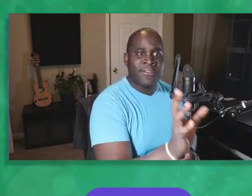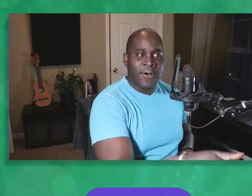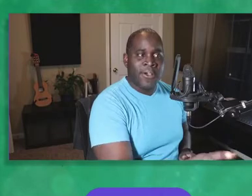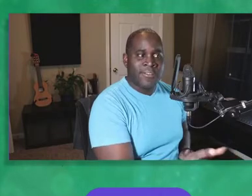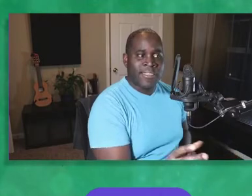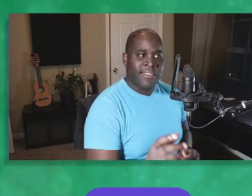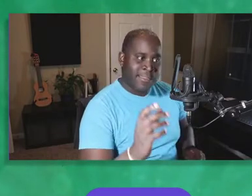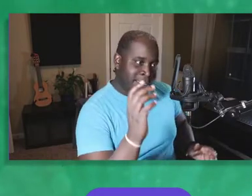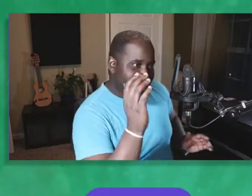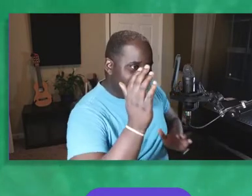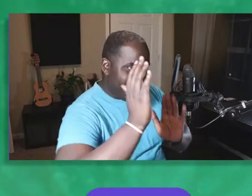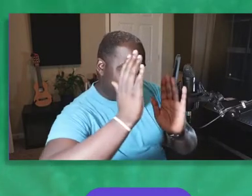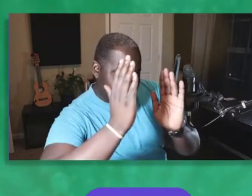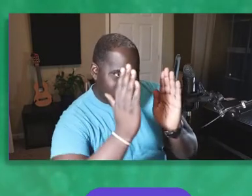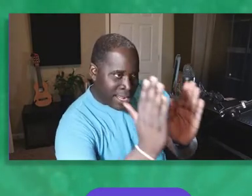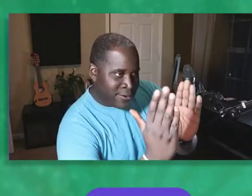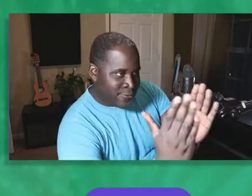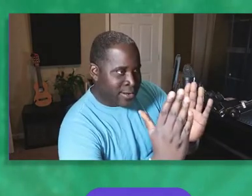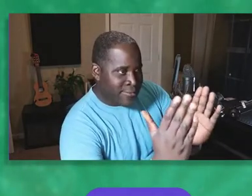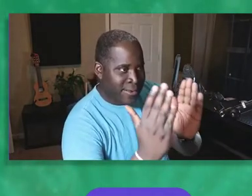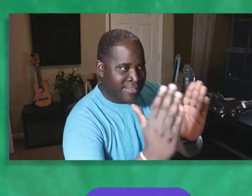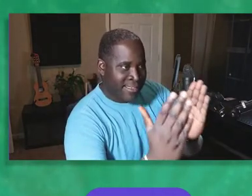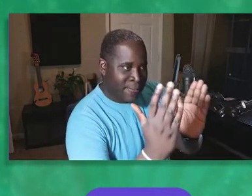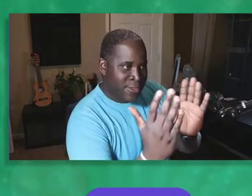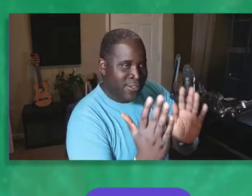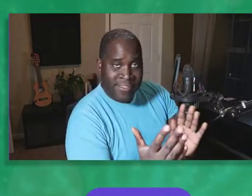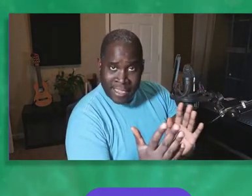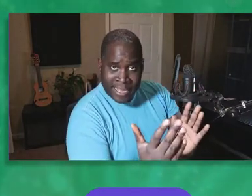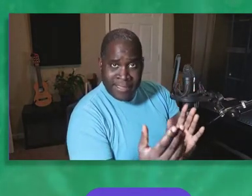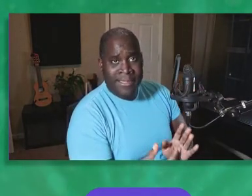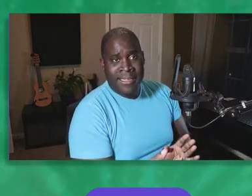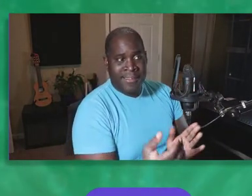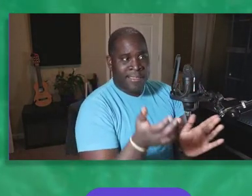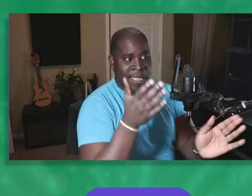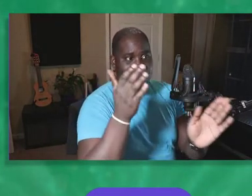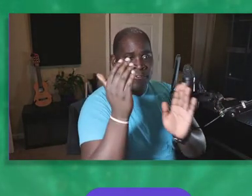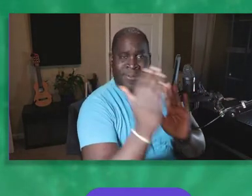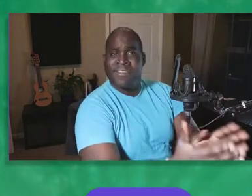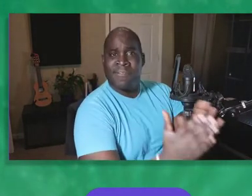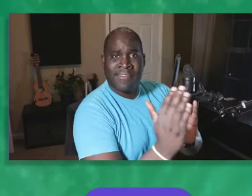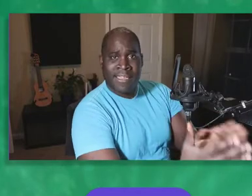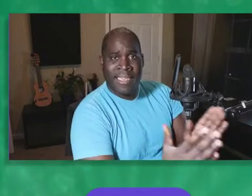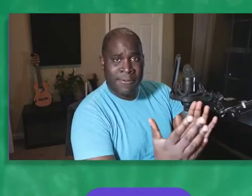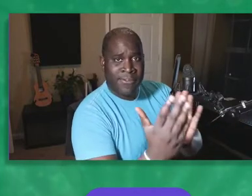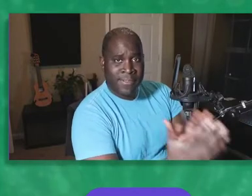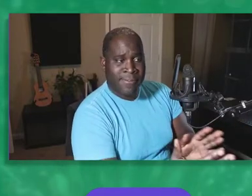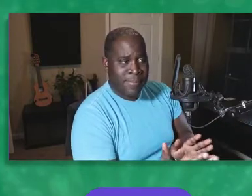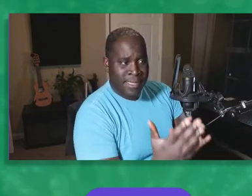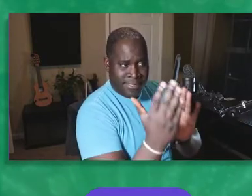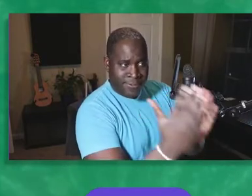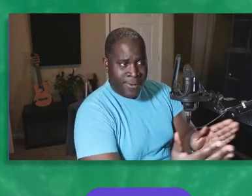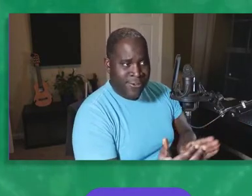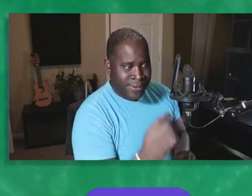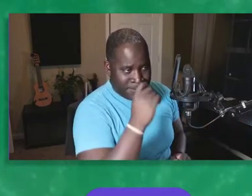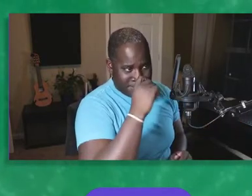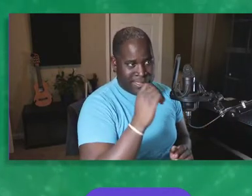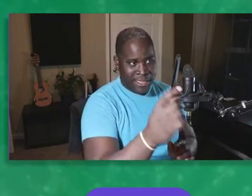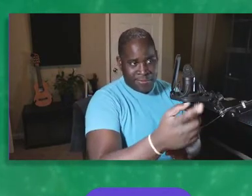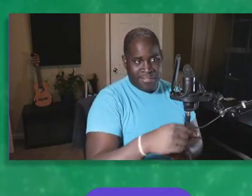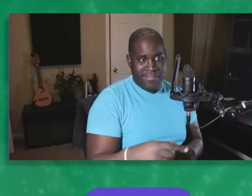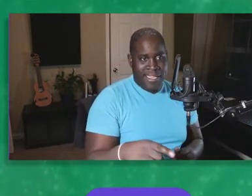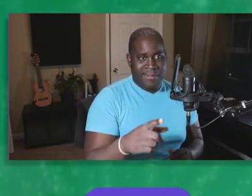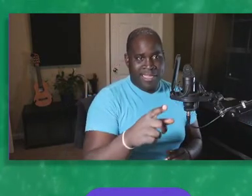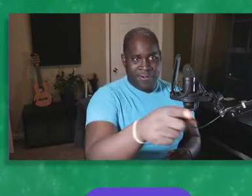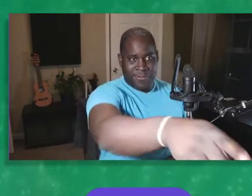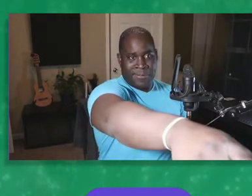makes it a little hard to like be right in front of her and see what she's signing, because I'm not used to receiving sign language in this direction, like